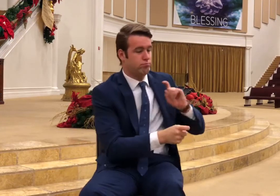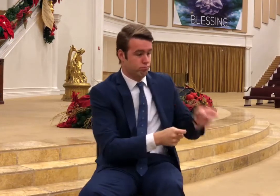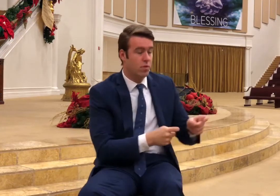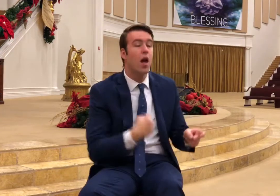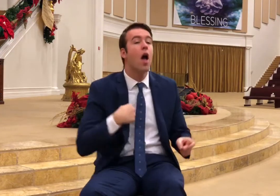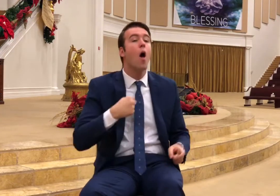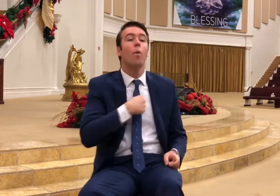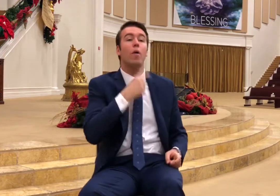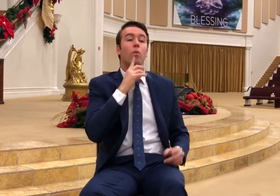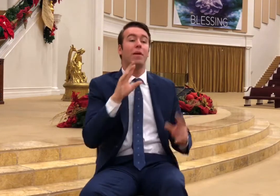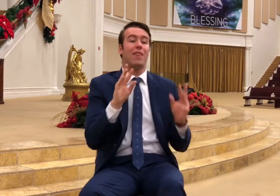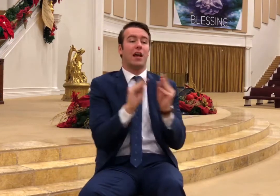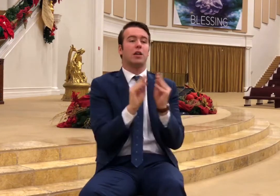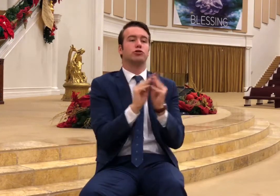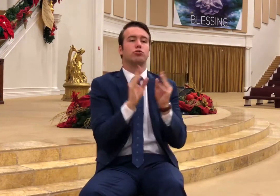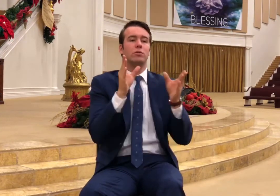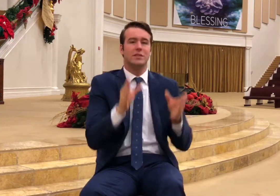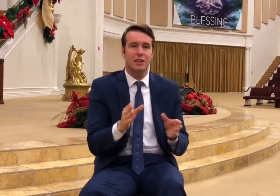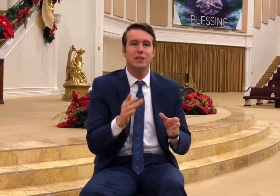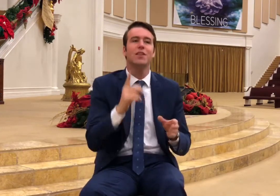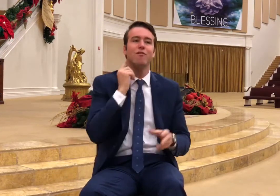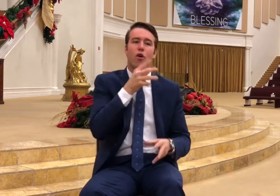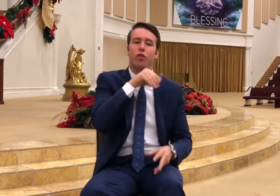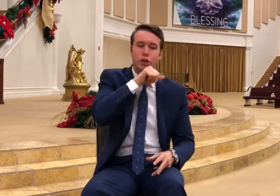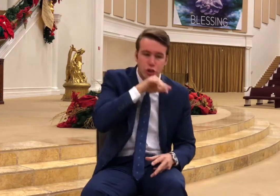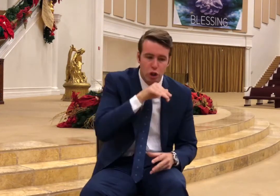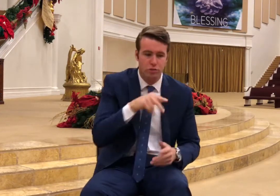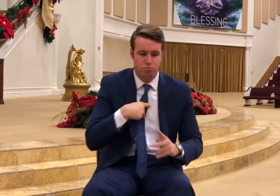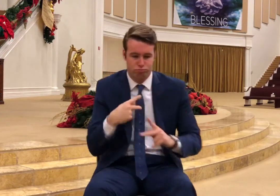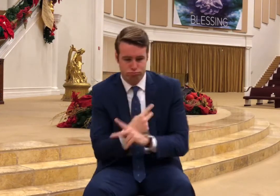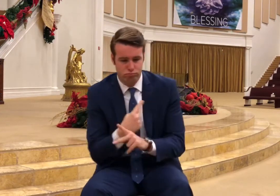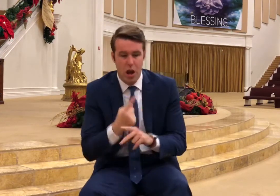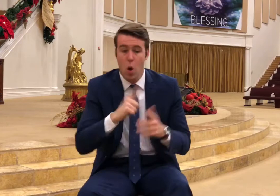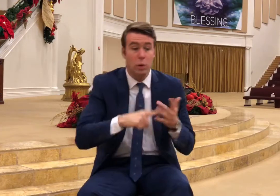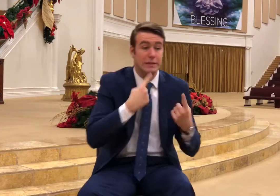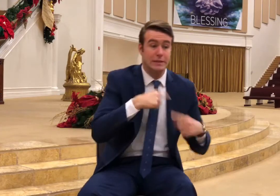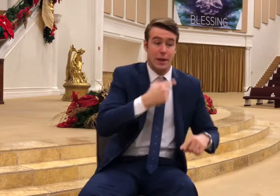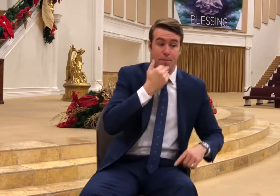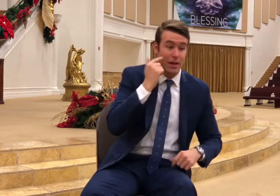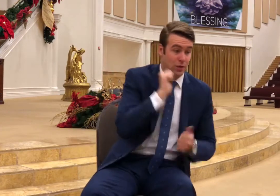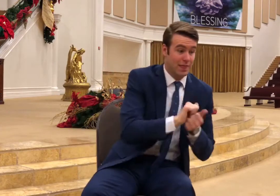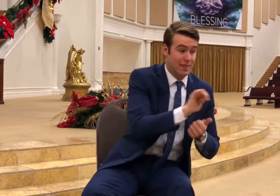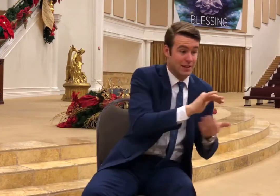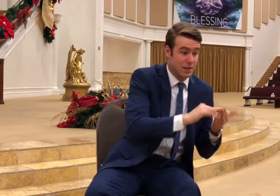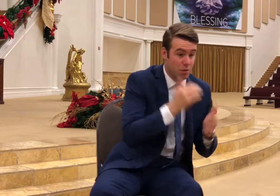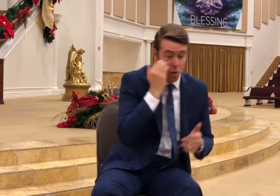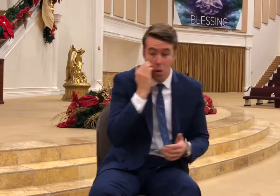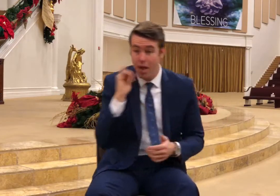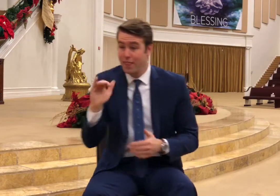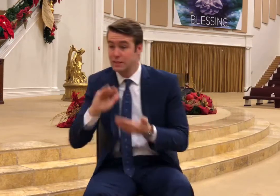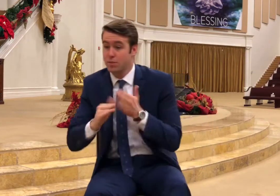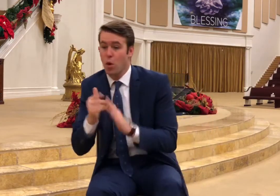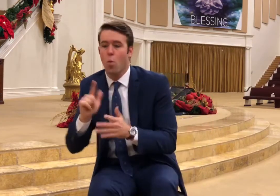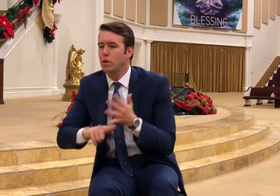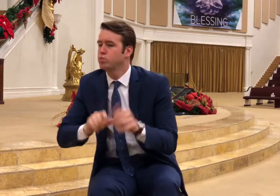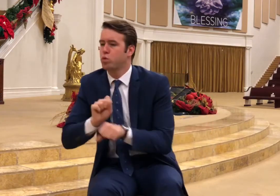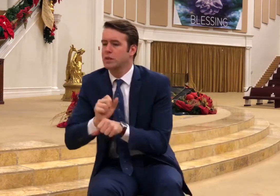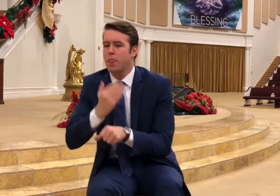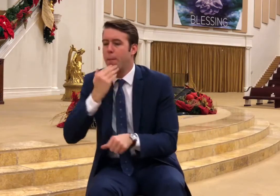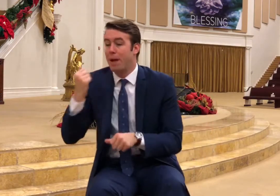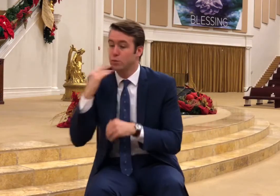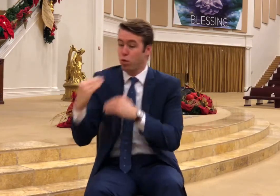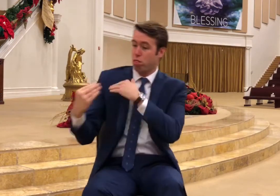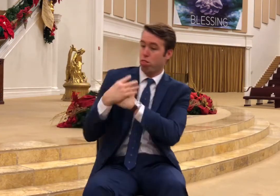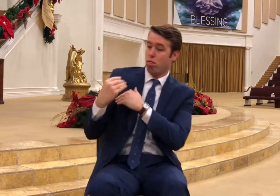the consultants agronomy on the dirt. We'll tell you what's going to work better in these communities, what's going to work better in those communities. We want